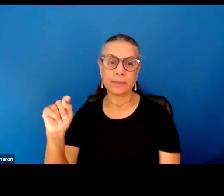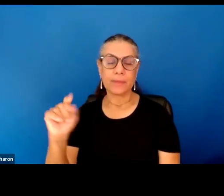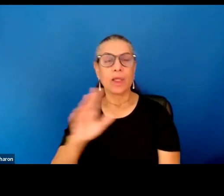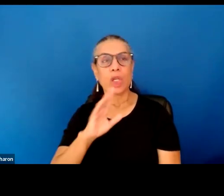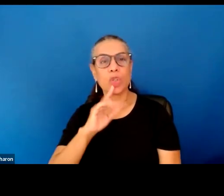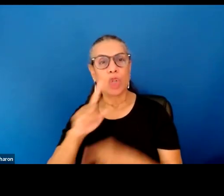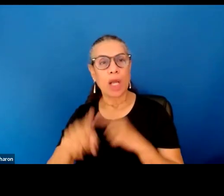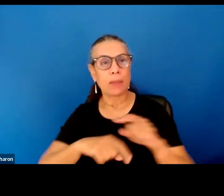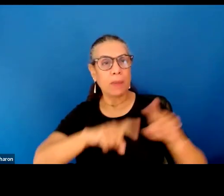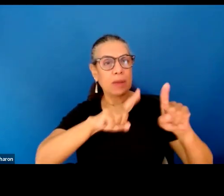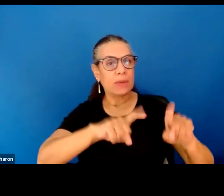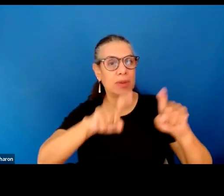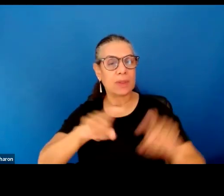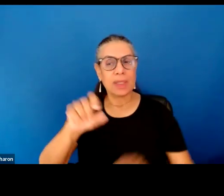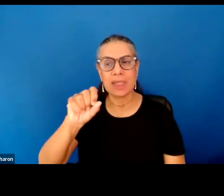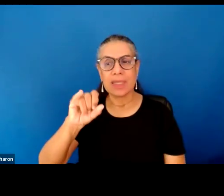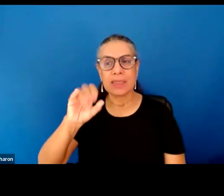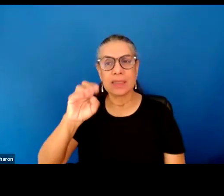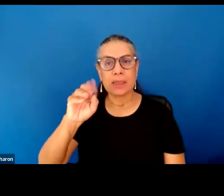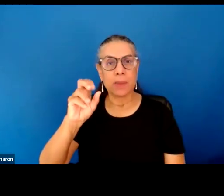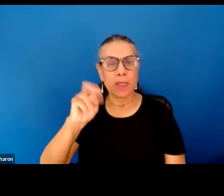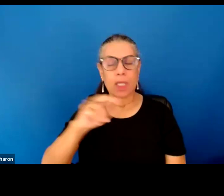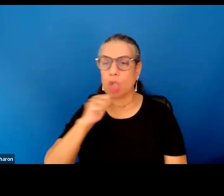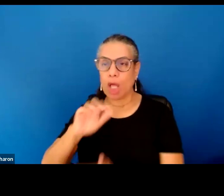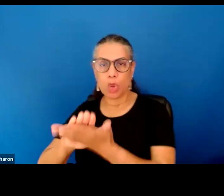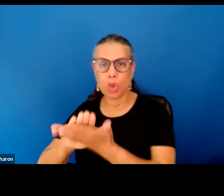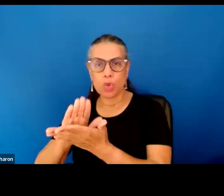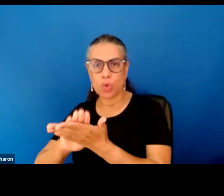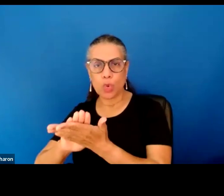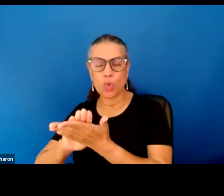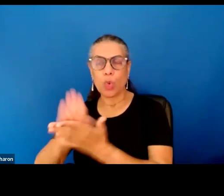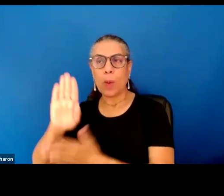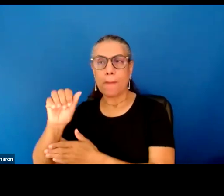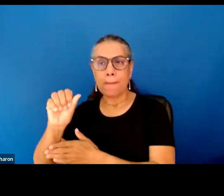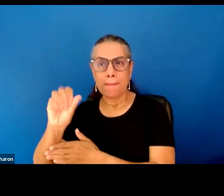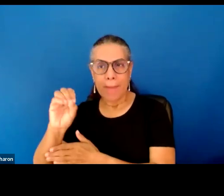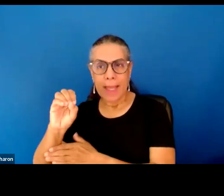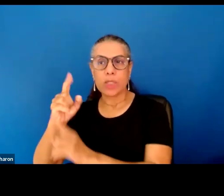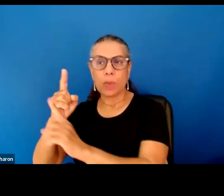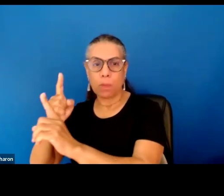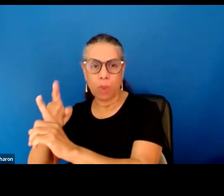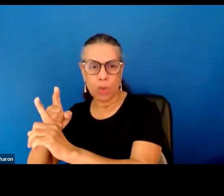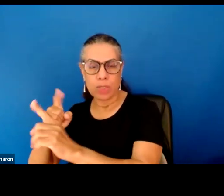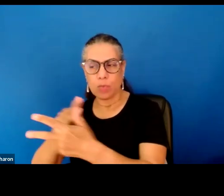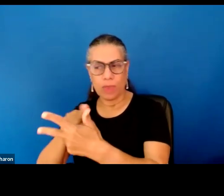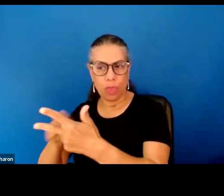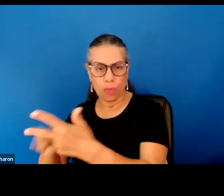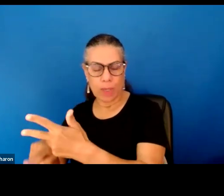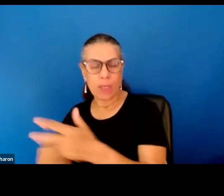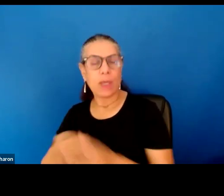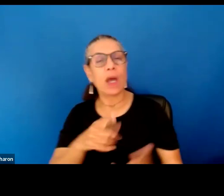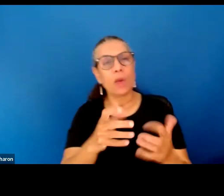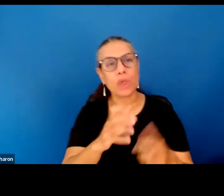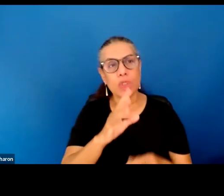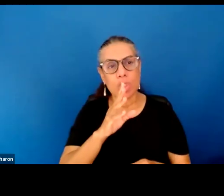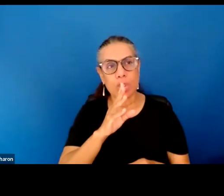presented, not including the school-based points in the three scenarios presented. And